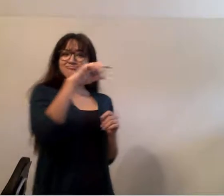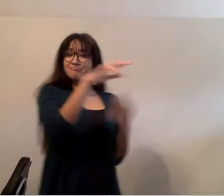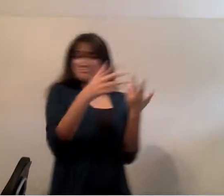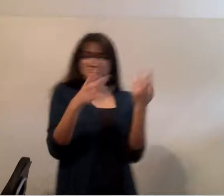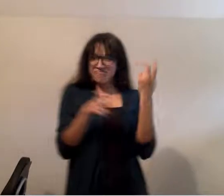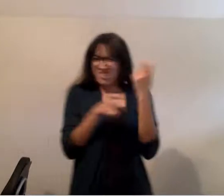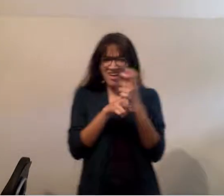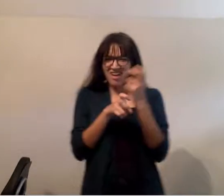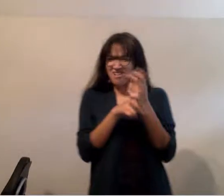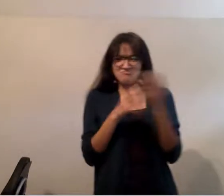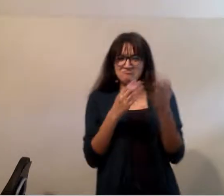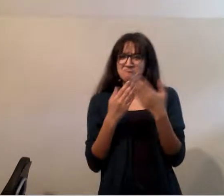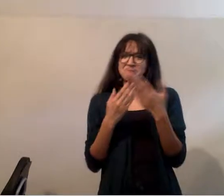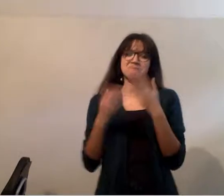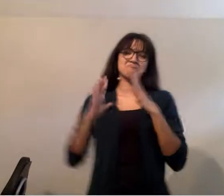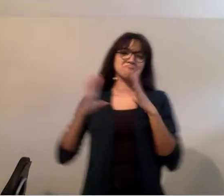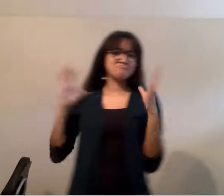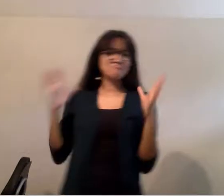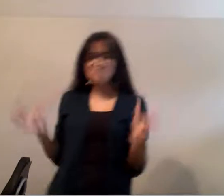stairs? No big deal, right?